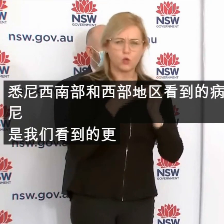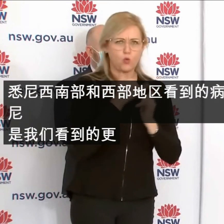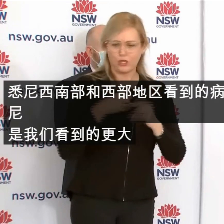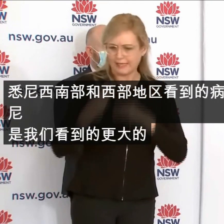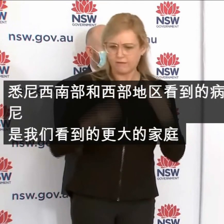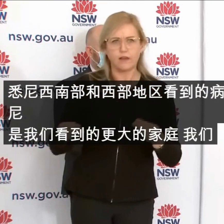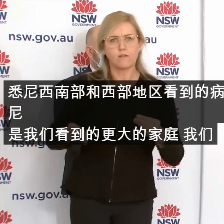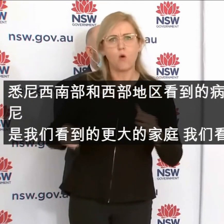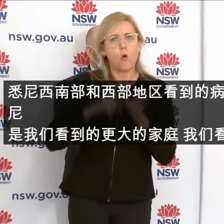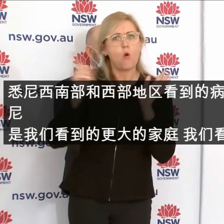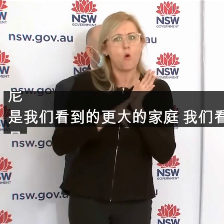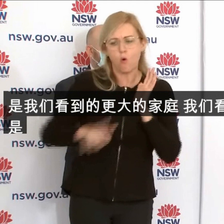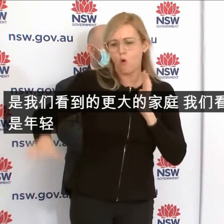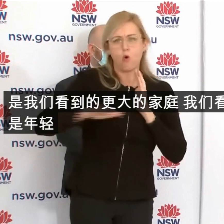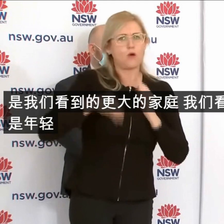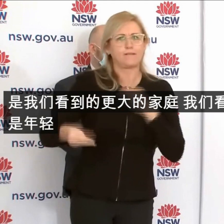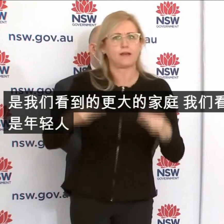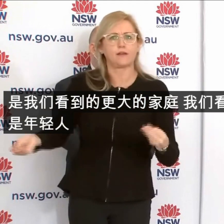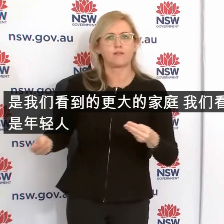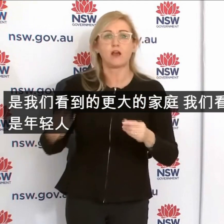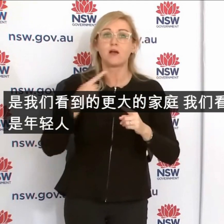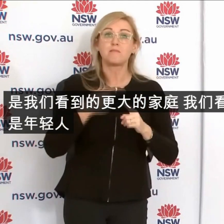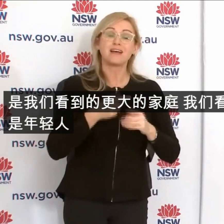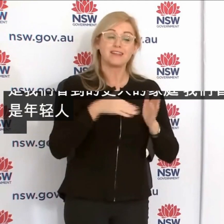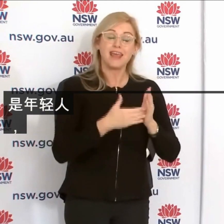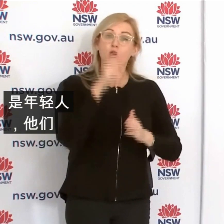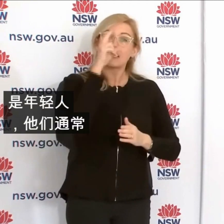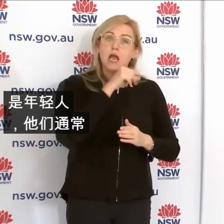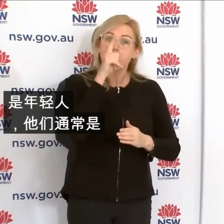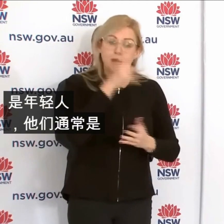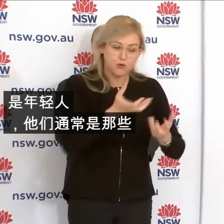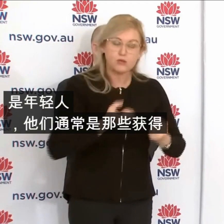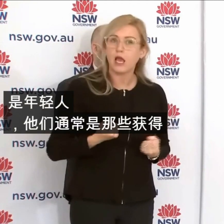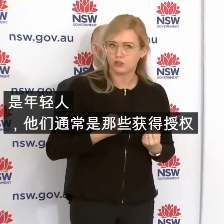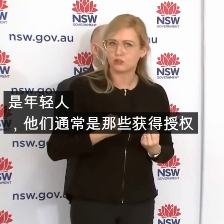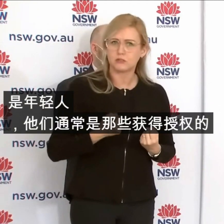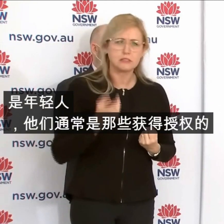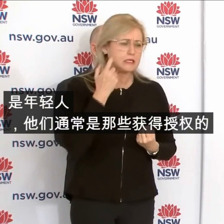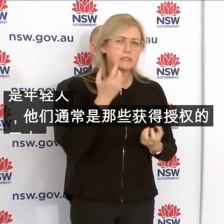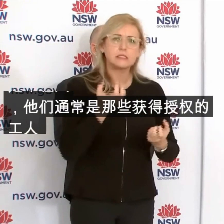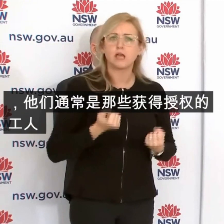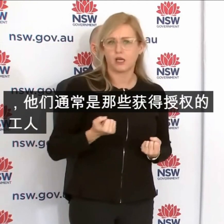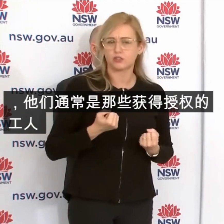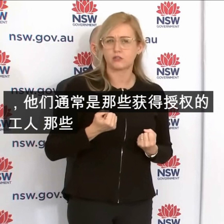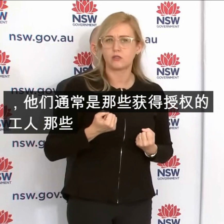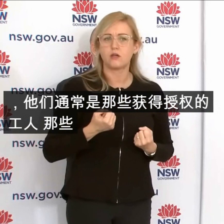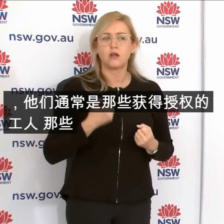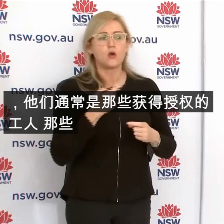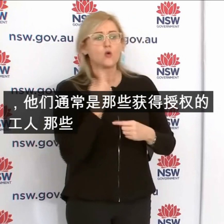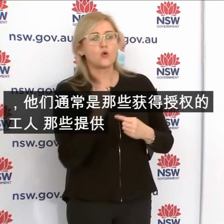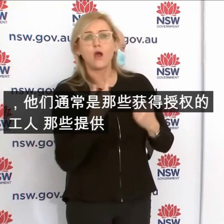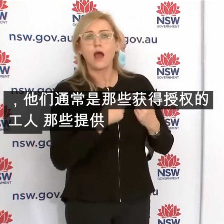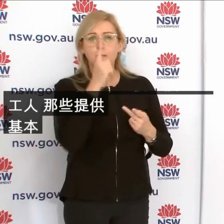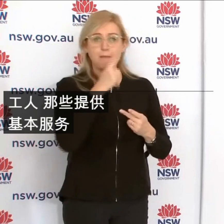is larger households that we're seeing. We're seeing younger people and who are often those authorised workers,